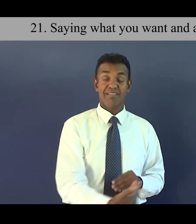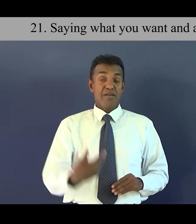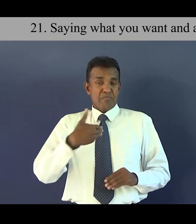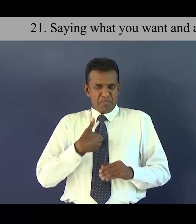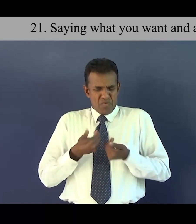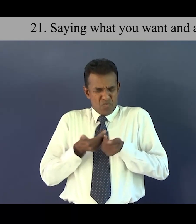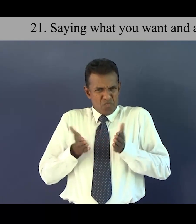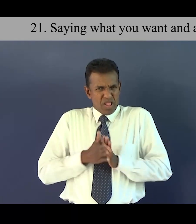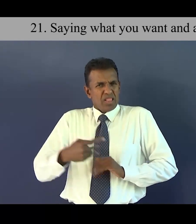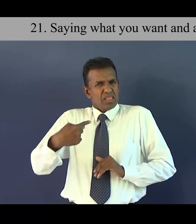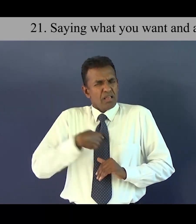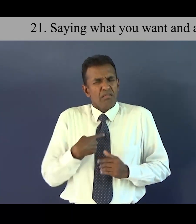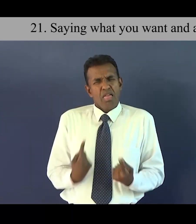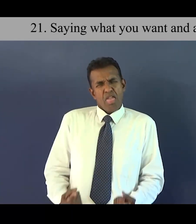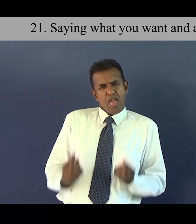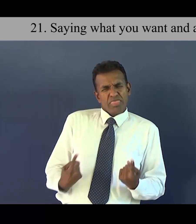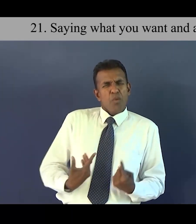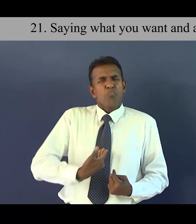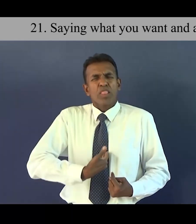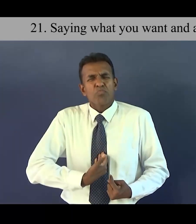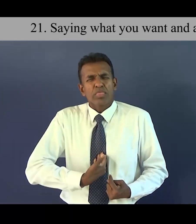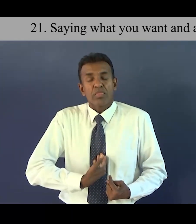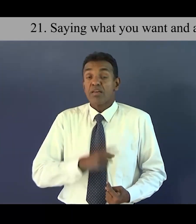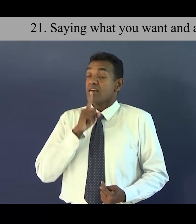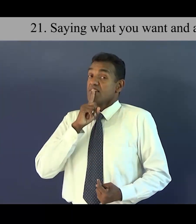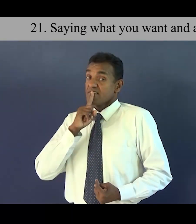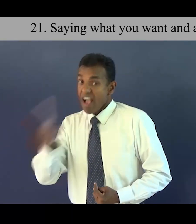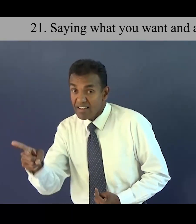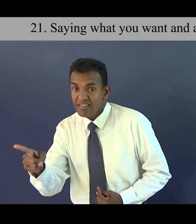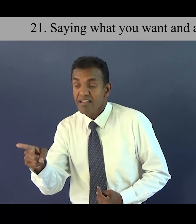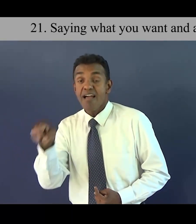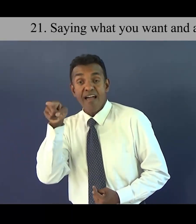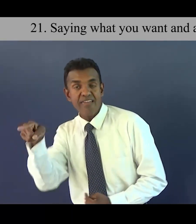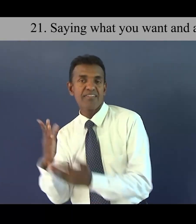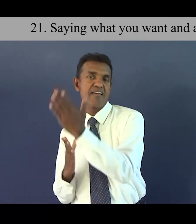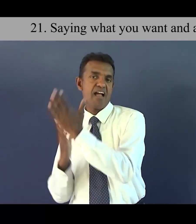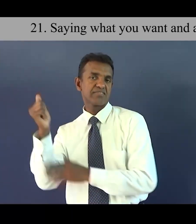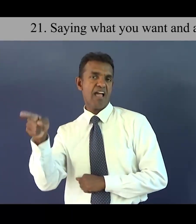This includes information in the way you need it.